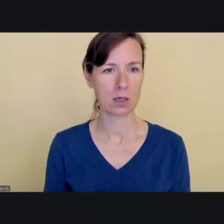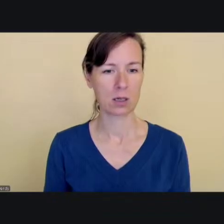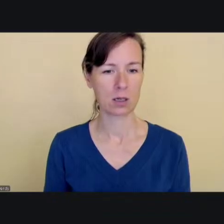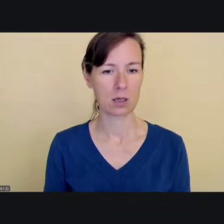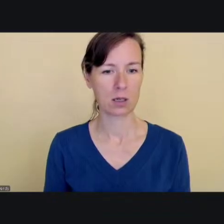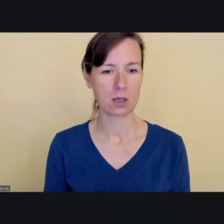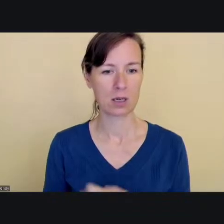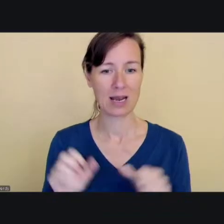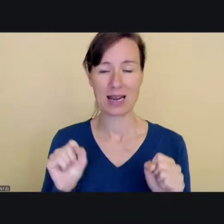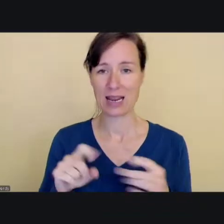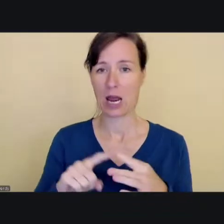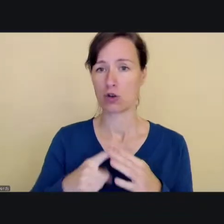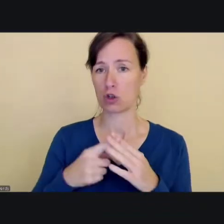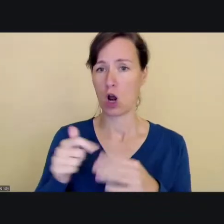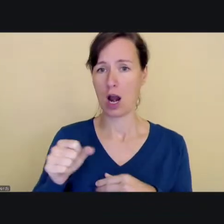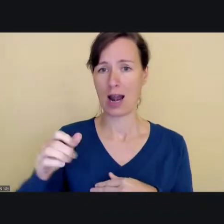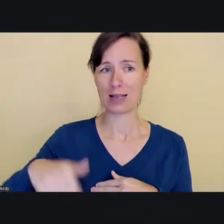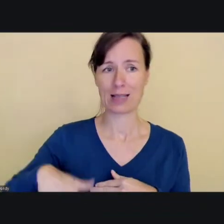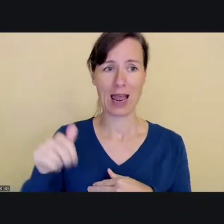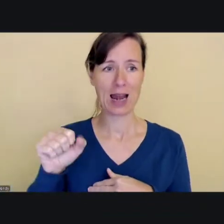late as 6:45?